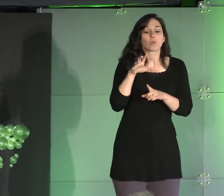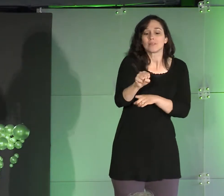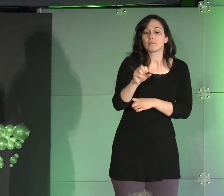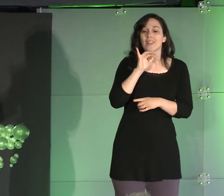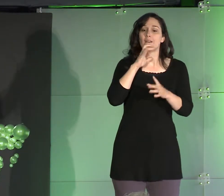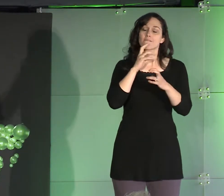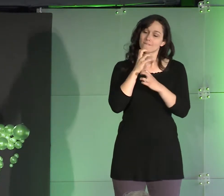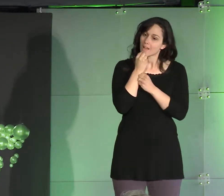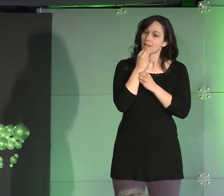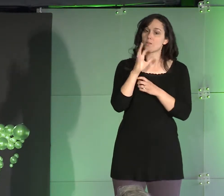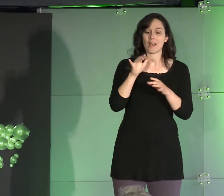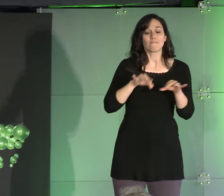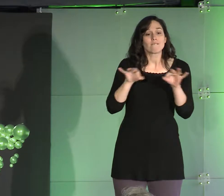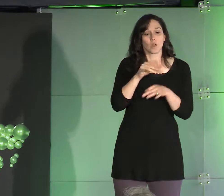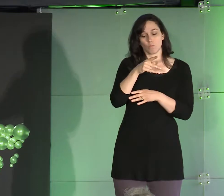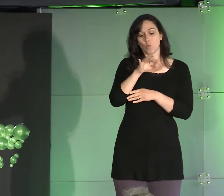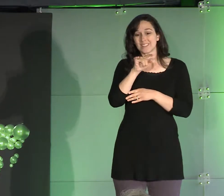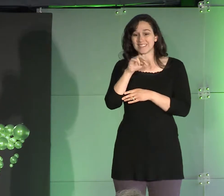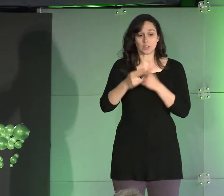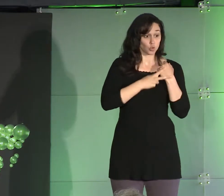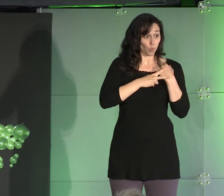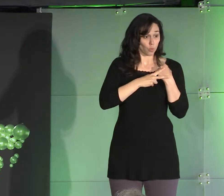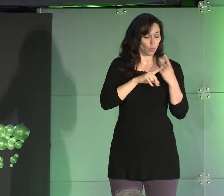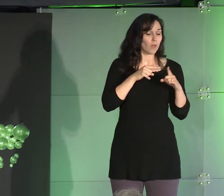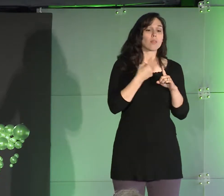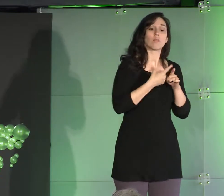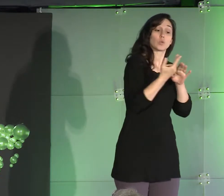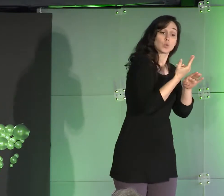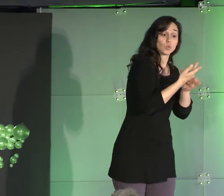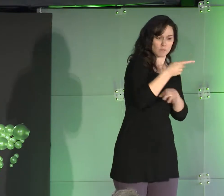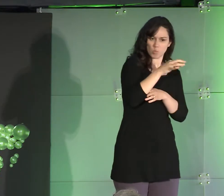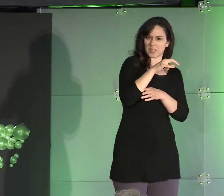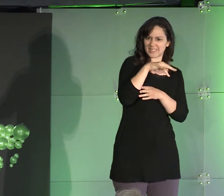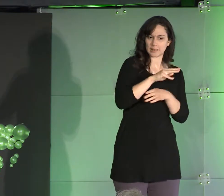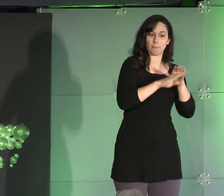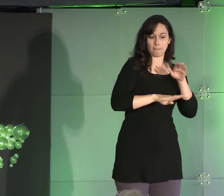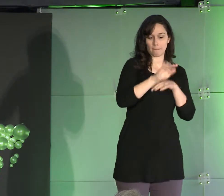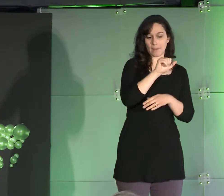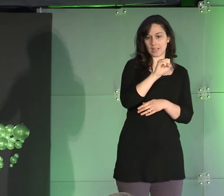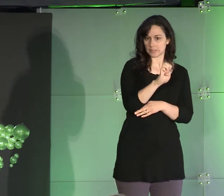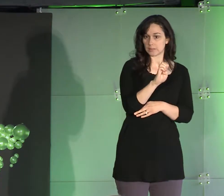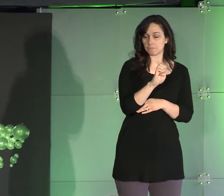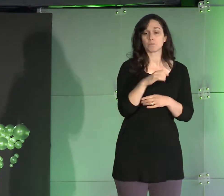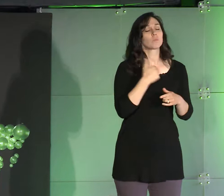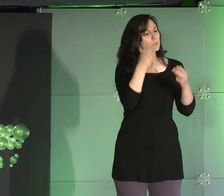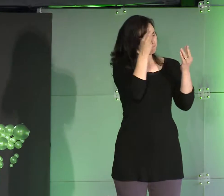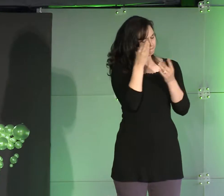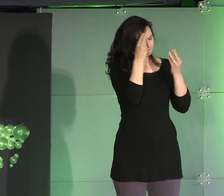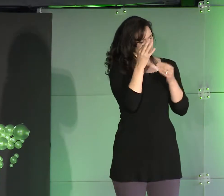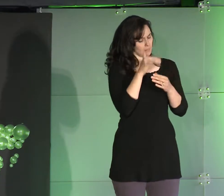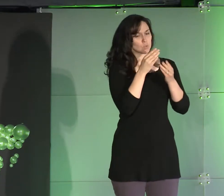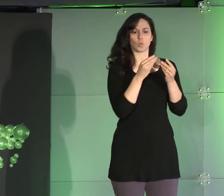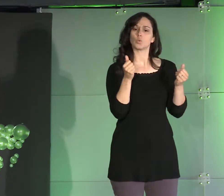value, capture the value of the protein, store it, and then use it as a protein base? And so we were thinking about this